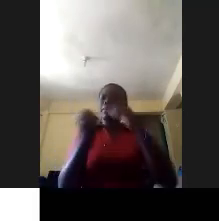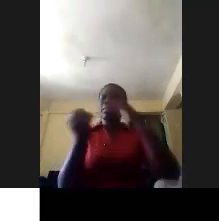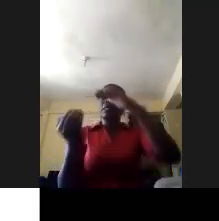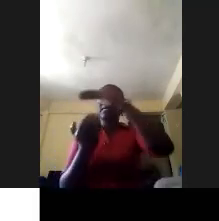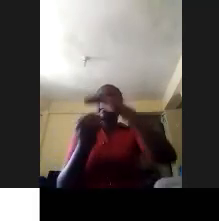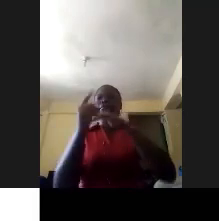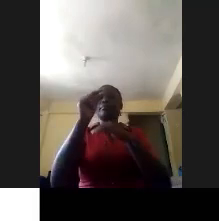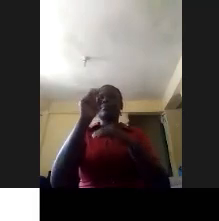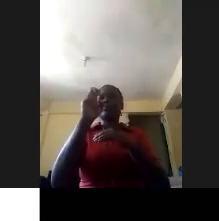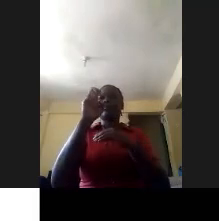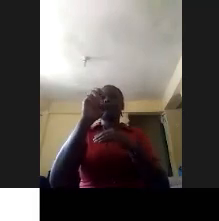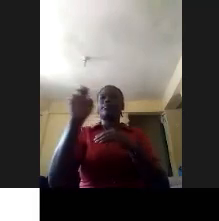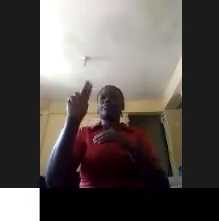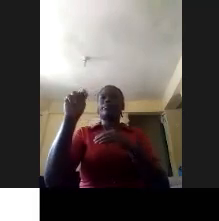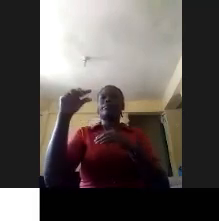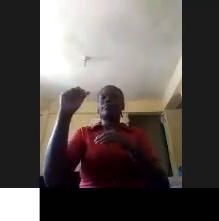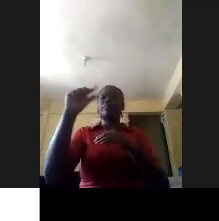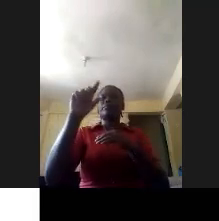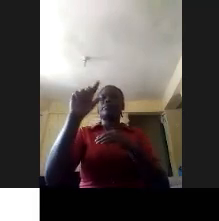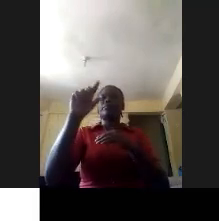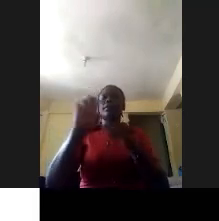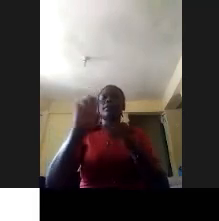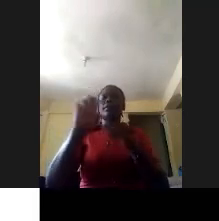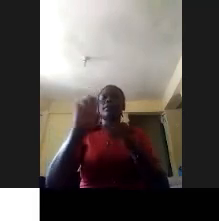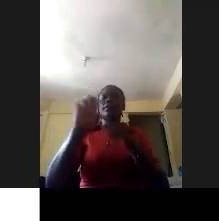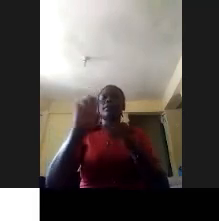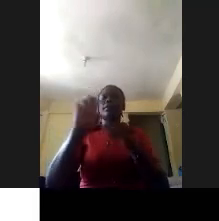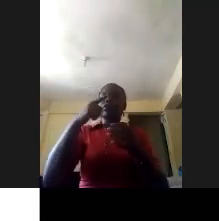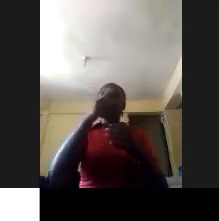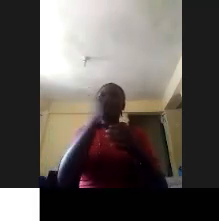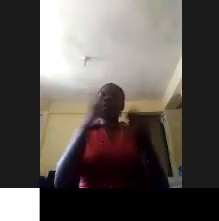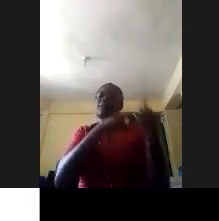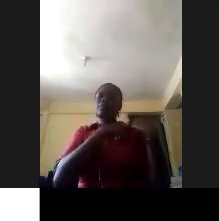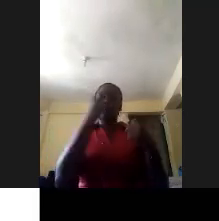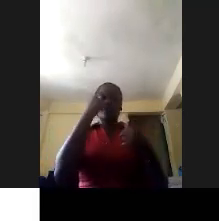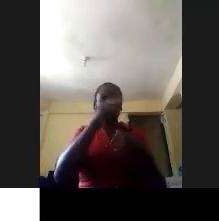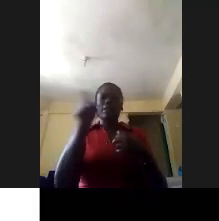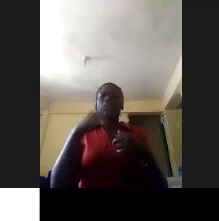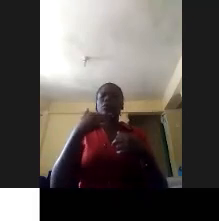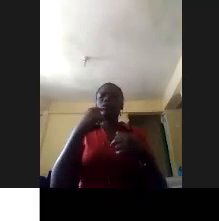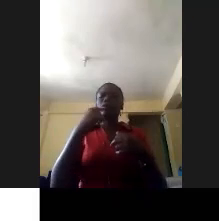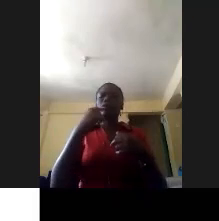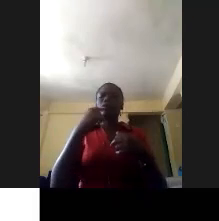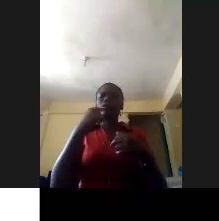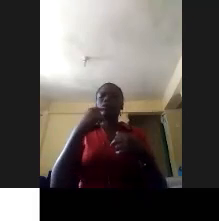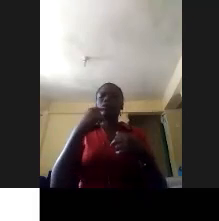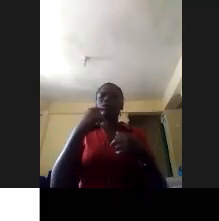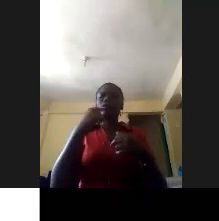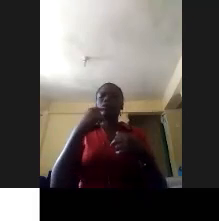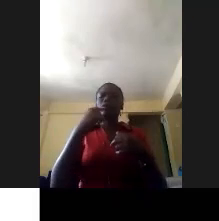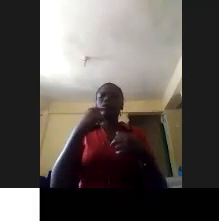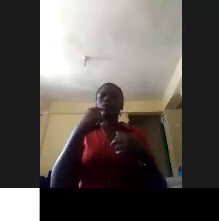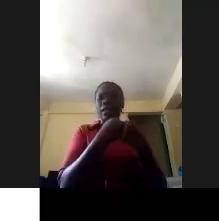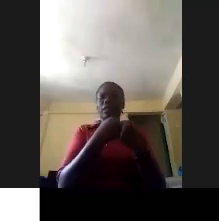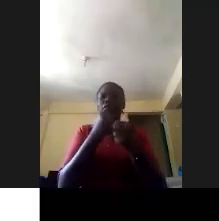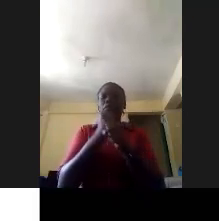like, you are responsible for it. Yeah, I would want to say that you're just struggling to make sense